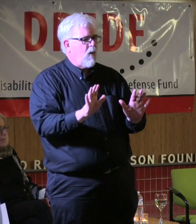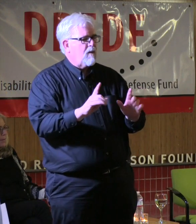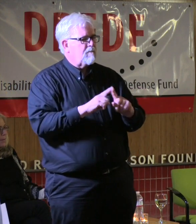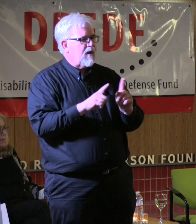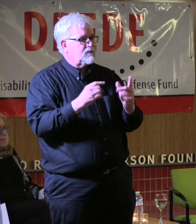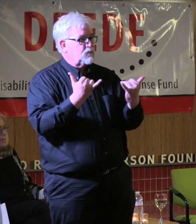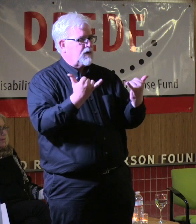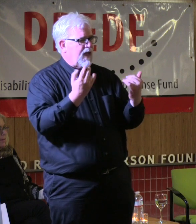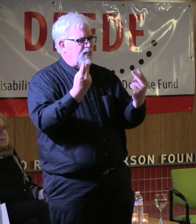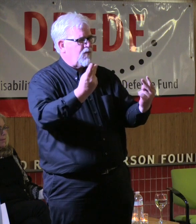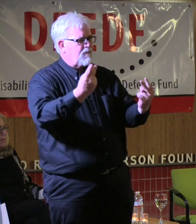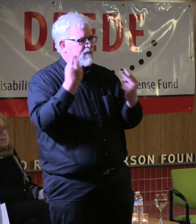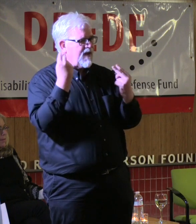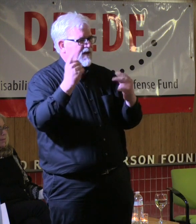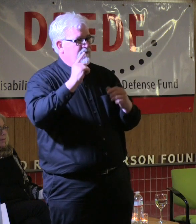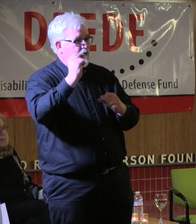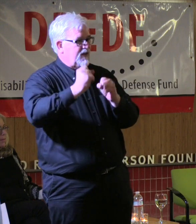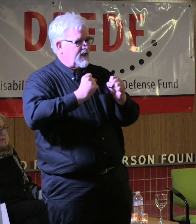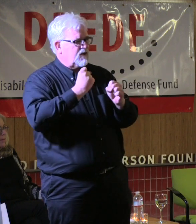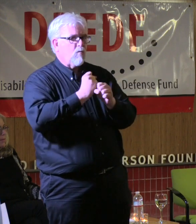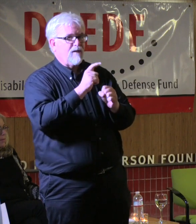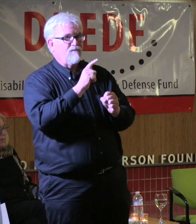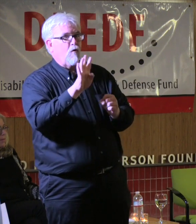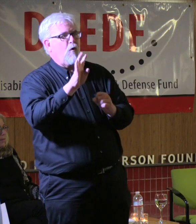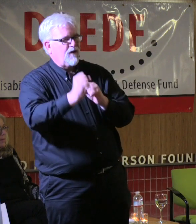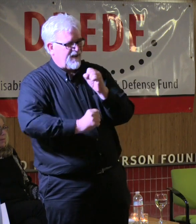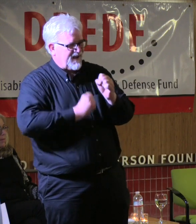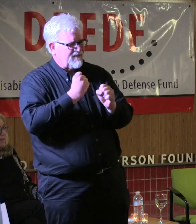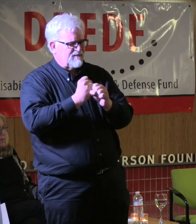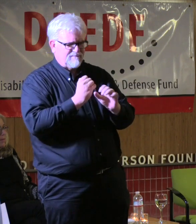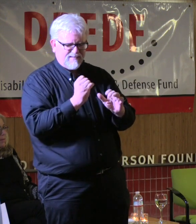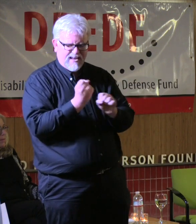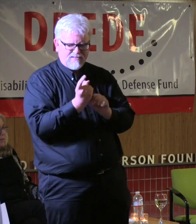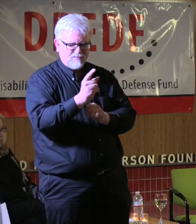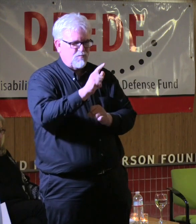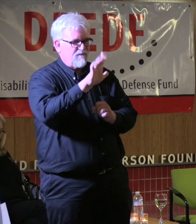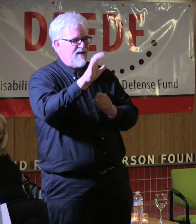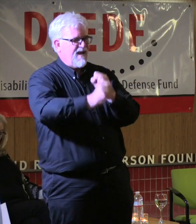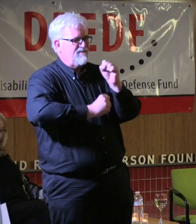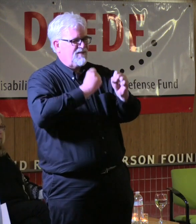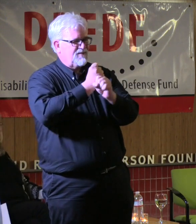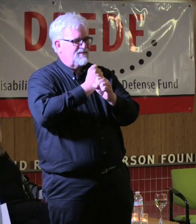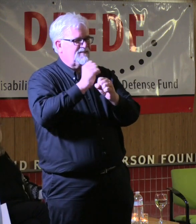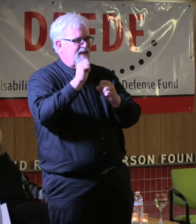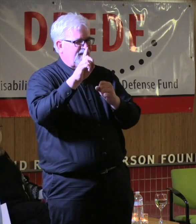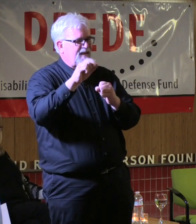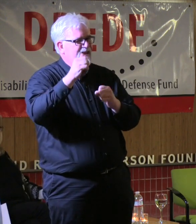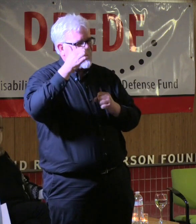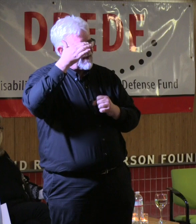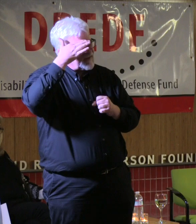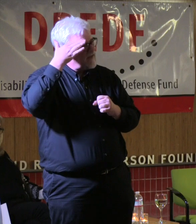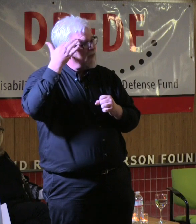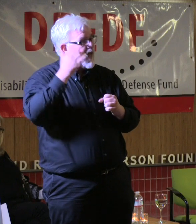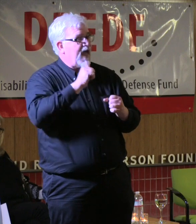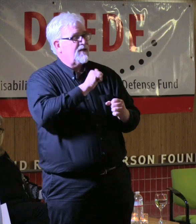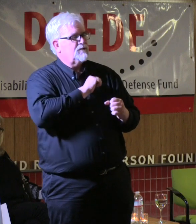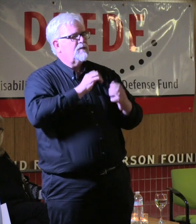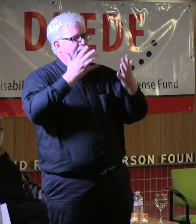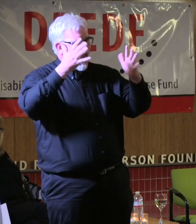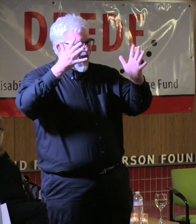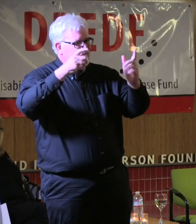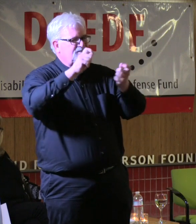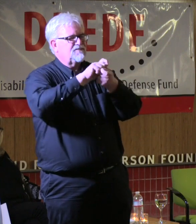today, looking back over 20 years now, 24 years, 25 next year, that attitudes have